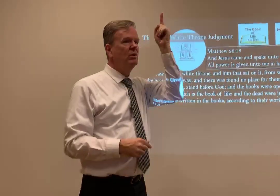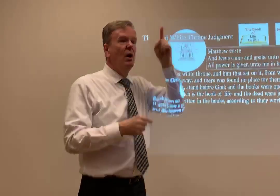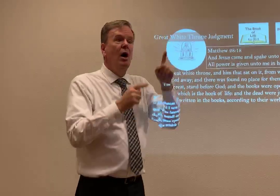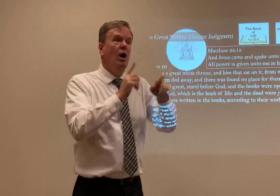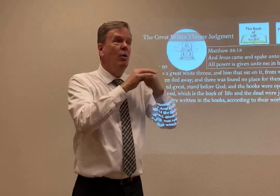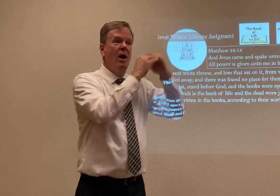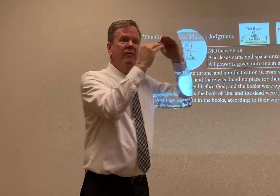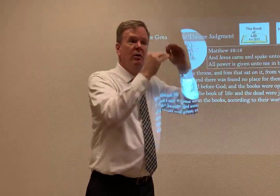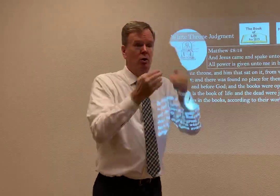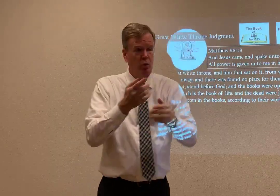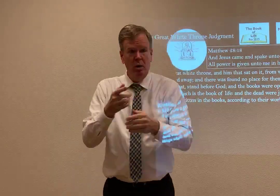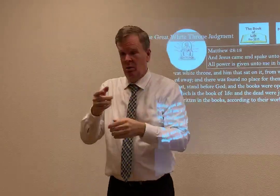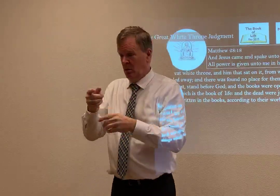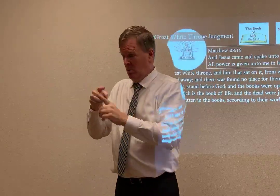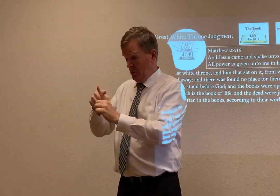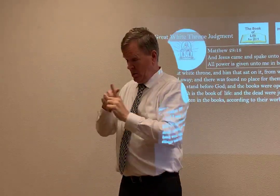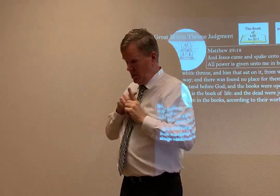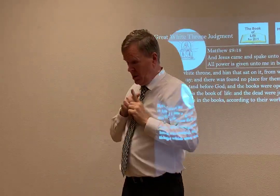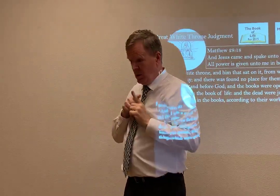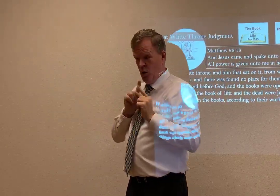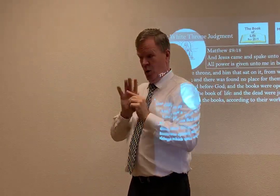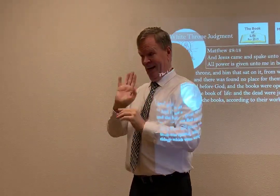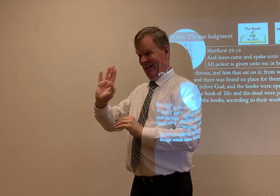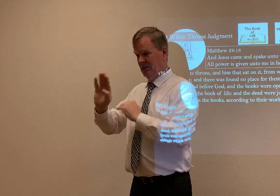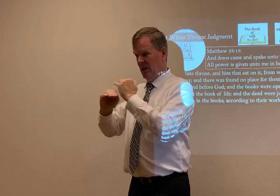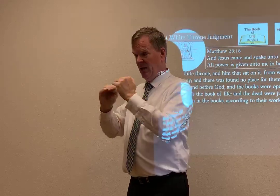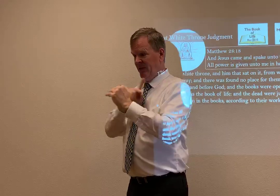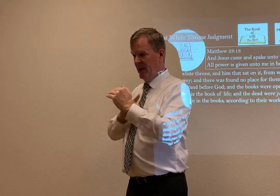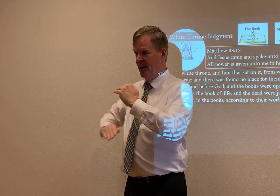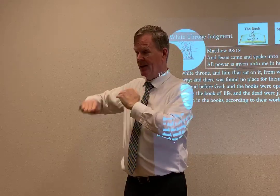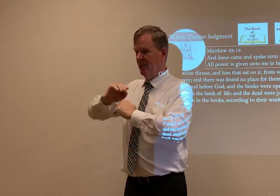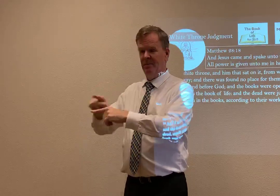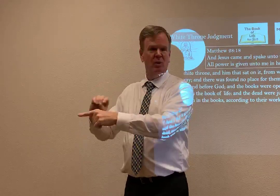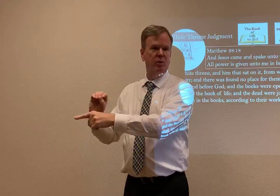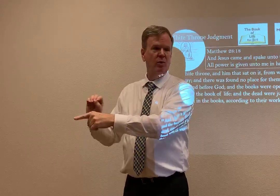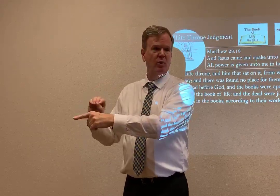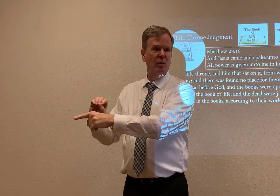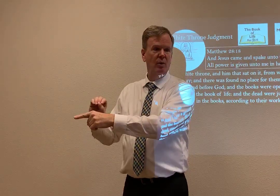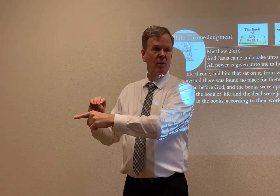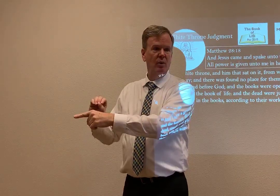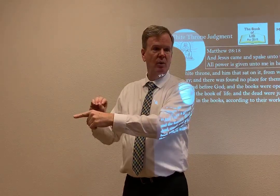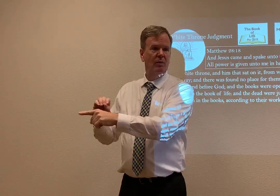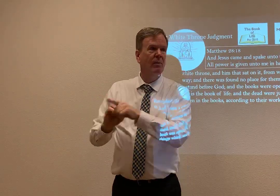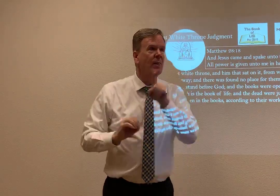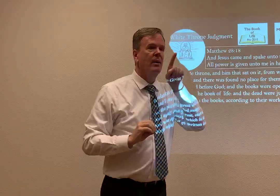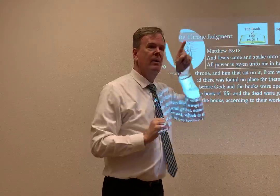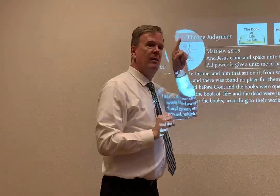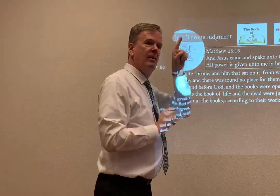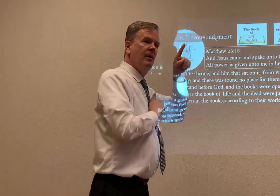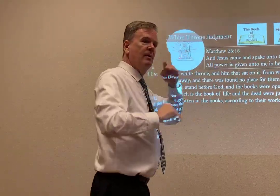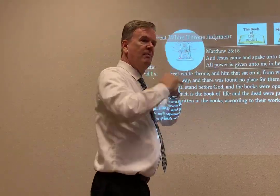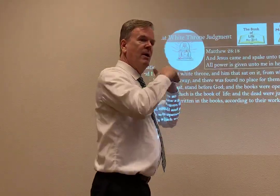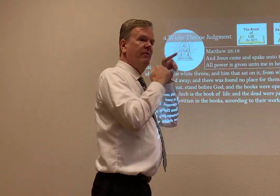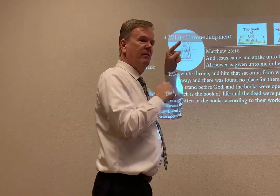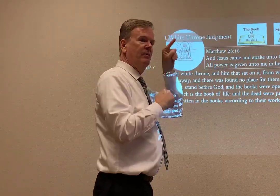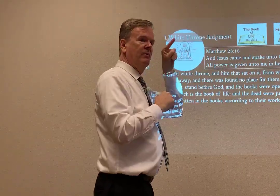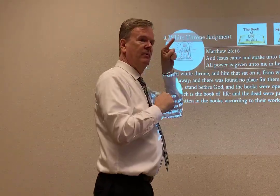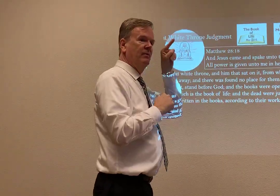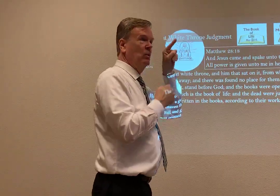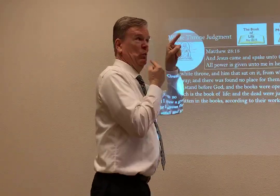is first. And it's ultimately up to you. You want to go to the earthly kingdom's heaven? There is no such place. Or do you want to go to the kingdom